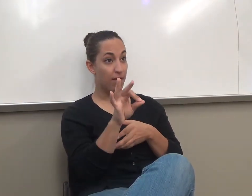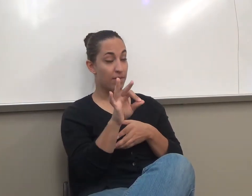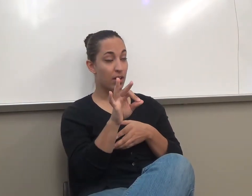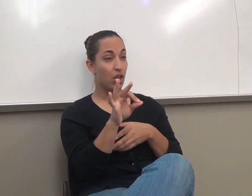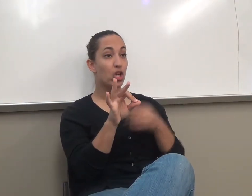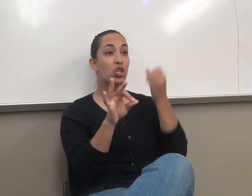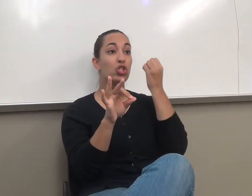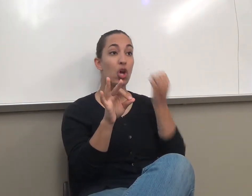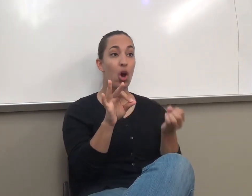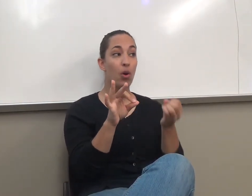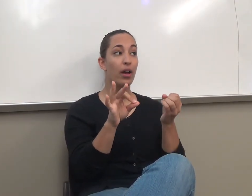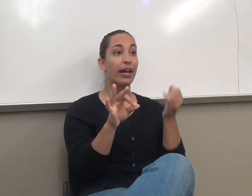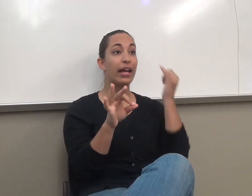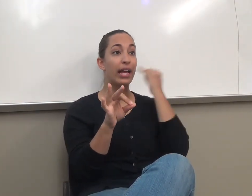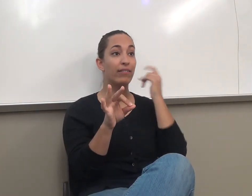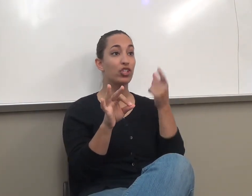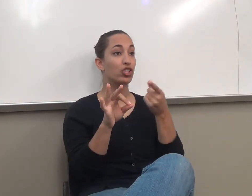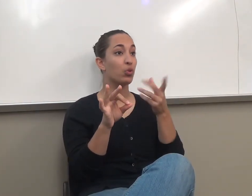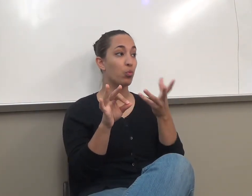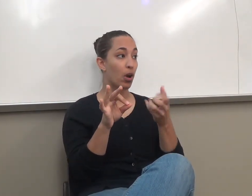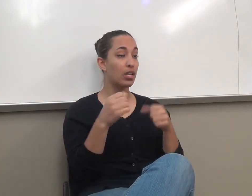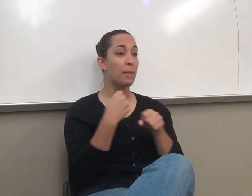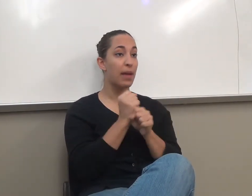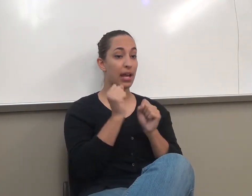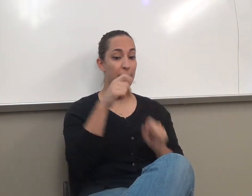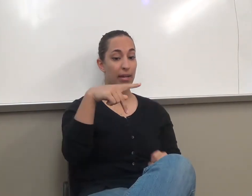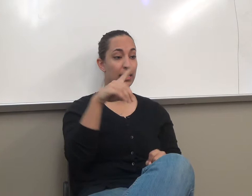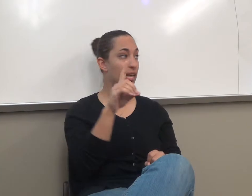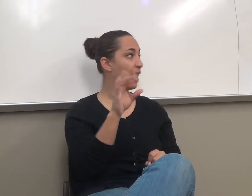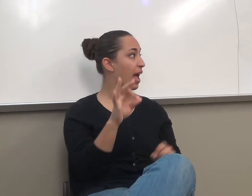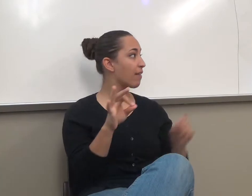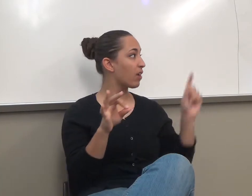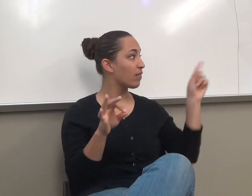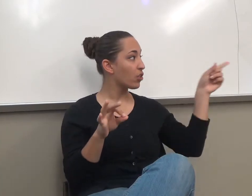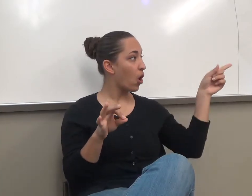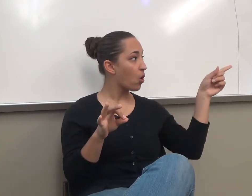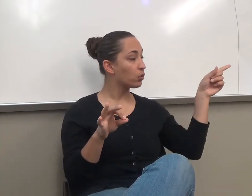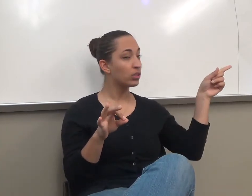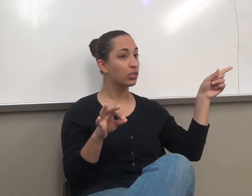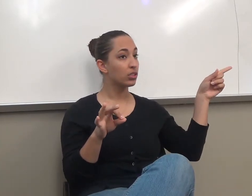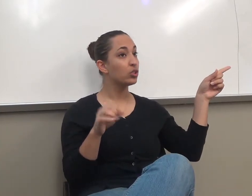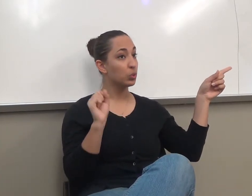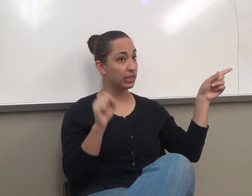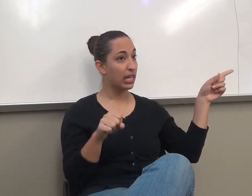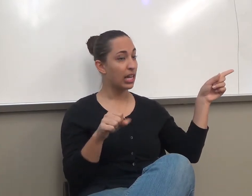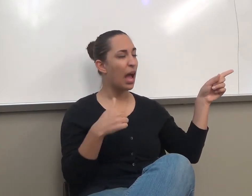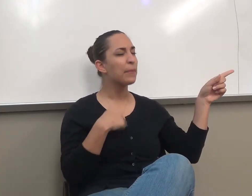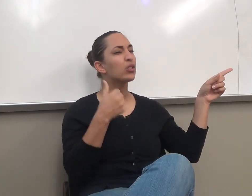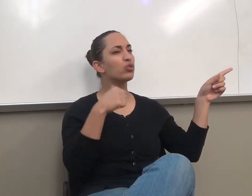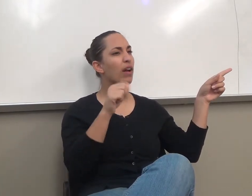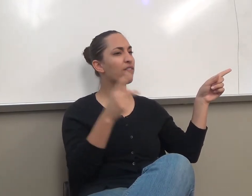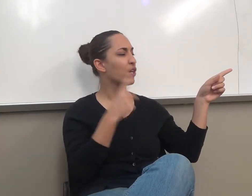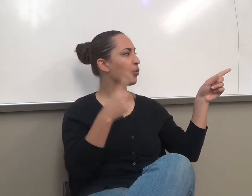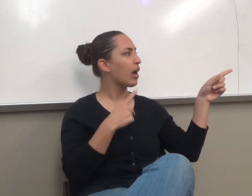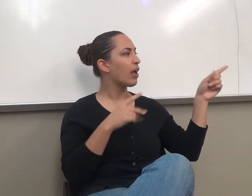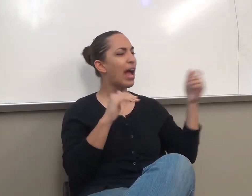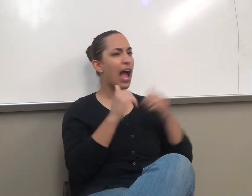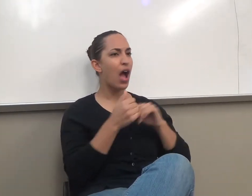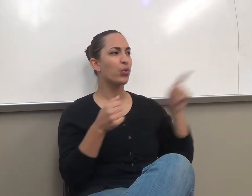make PDFs of these, that's fine. I'm gonna try to figure out a way where these can just, you can just fill these in